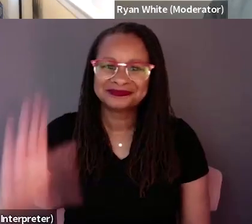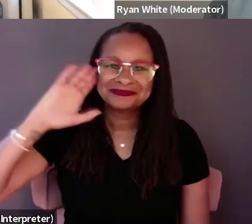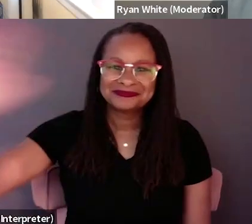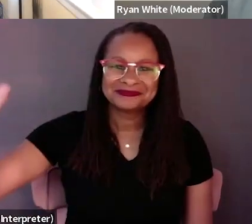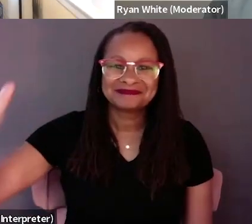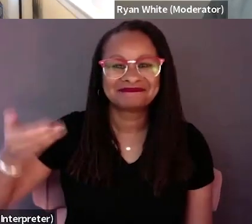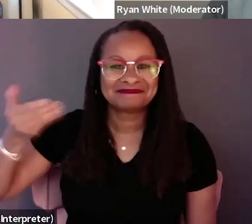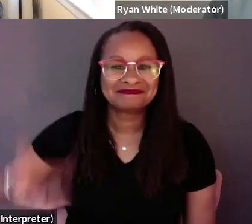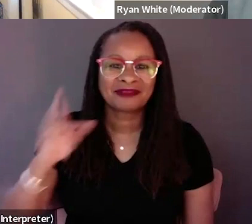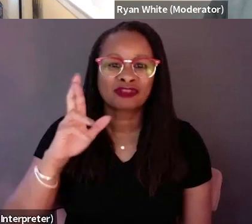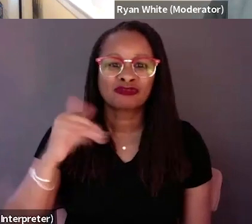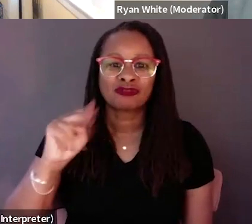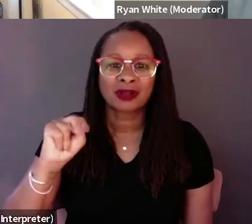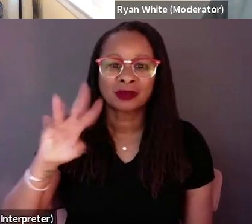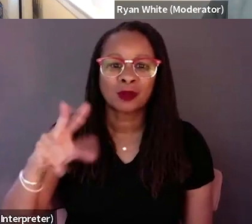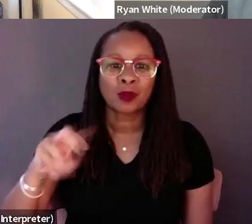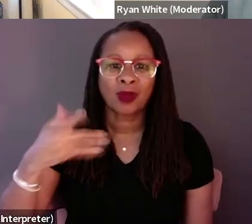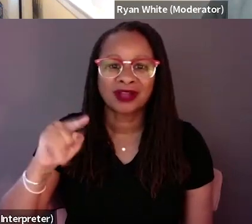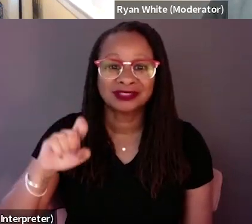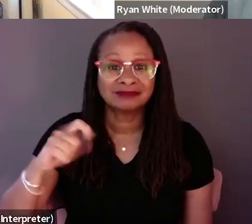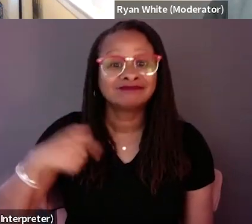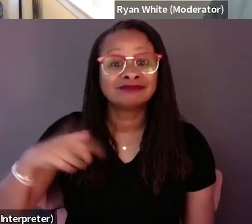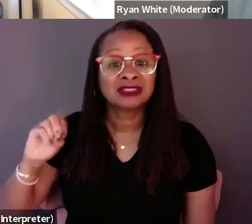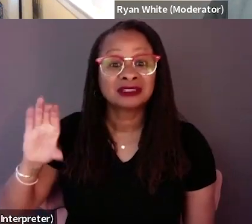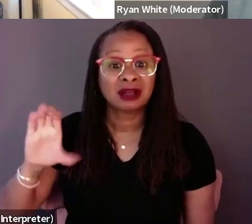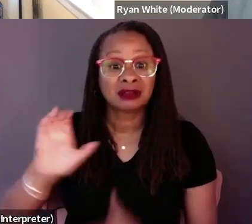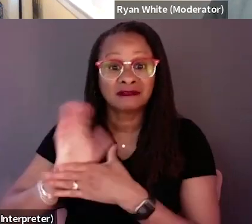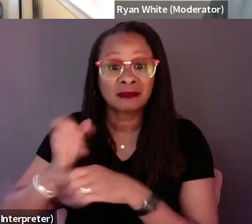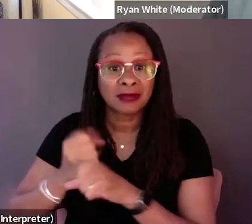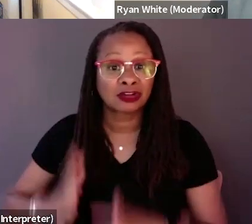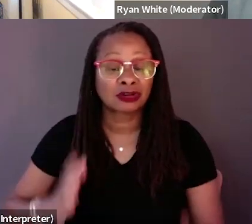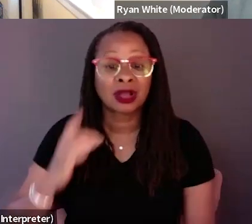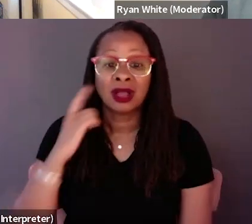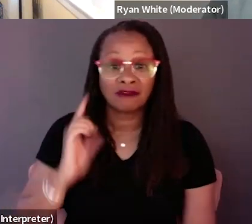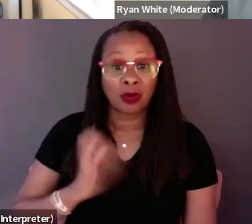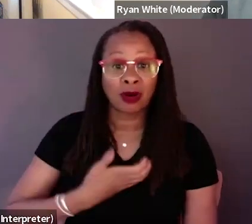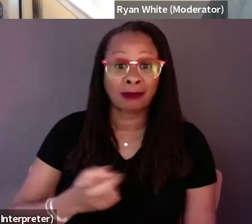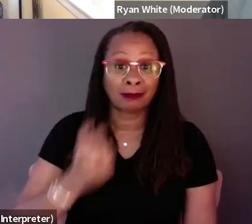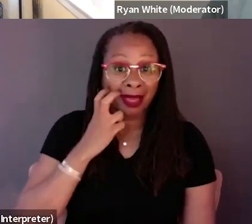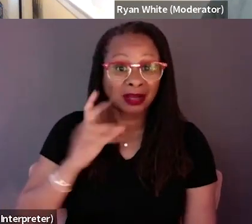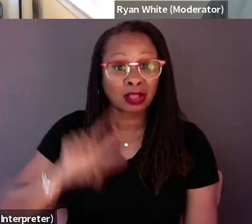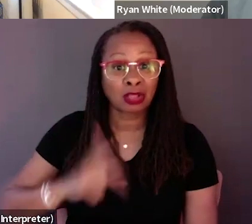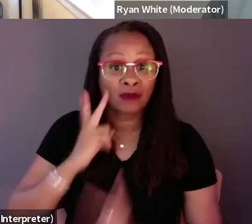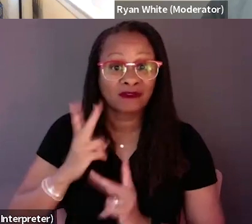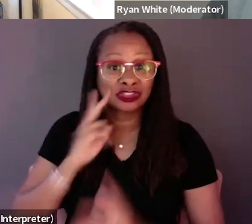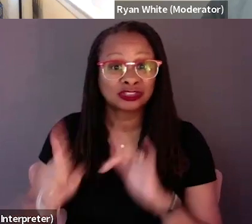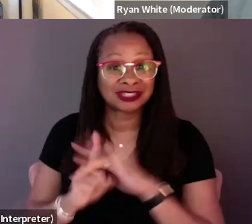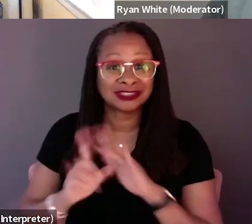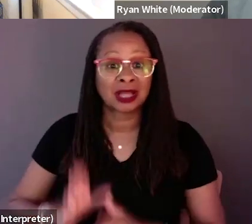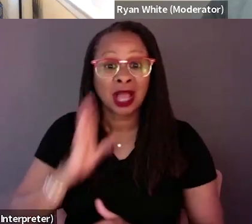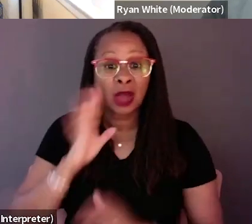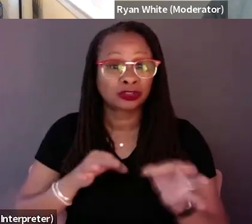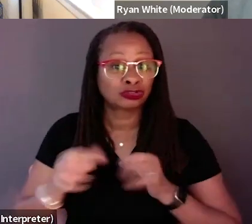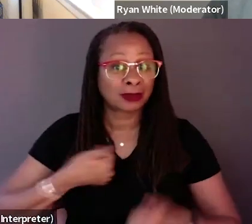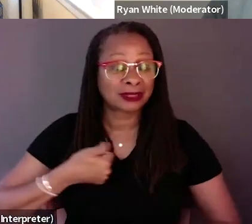Hello, everyone. My name is Ryan White. I'm a documentary filmmaker, and for our blind and low vision attendees, I'm going